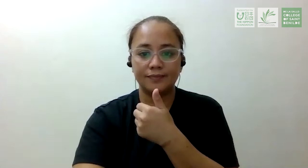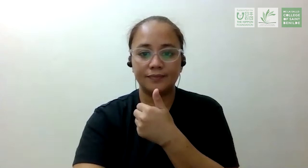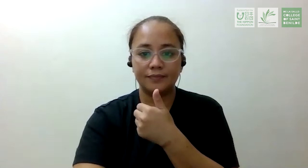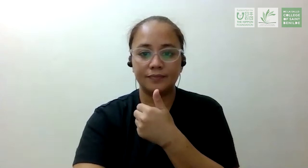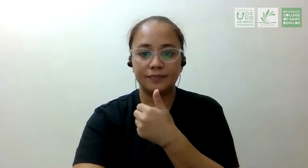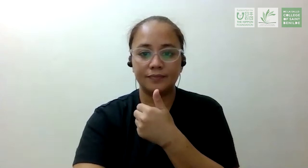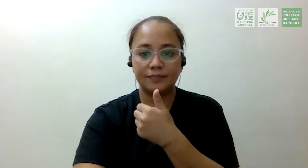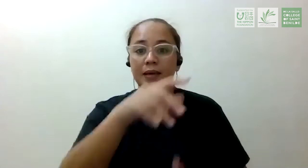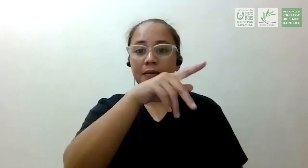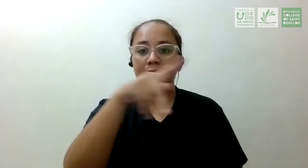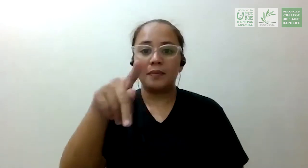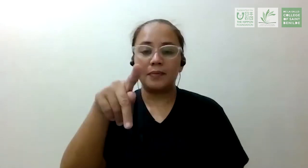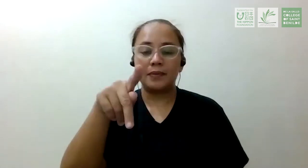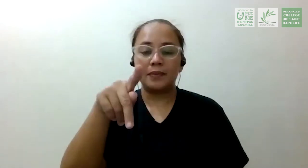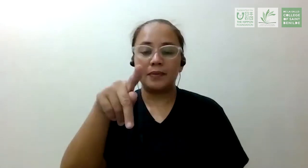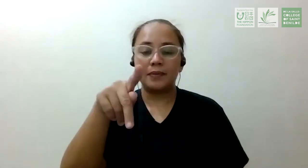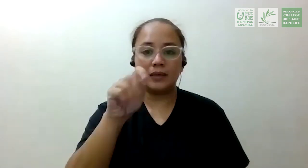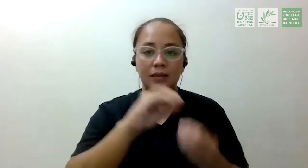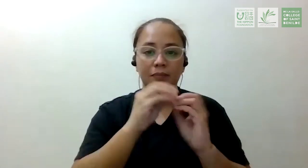Slide number 46,